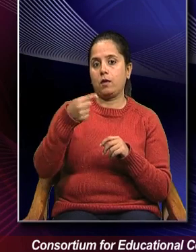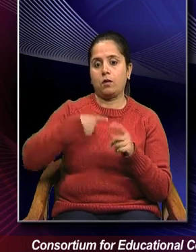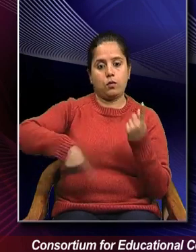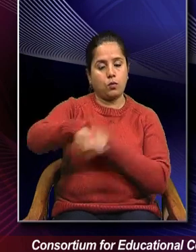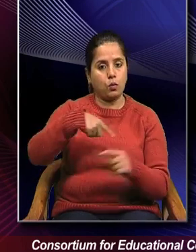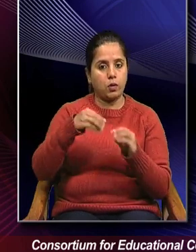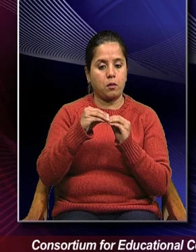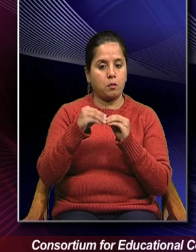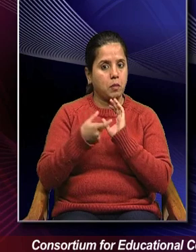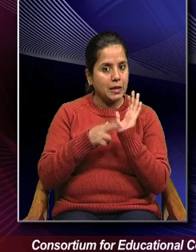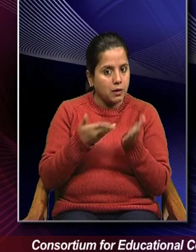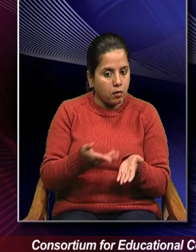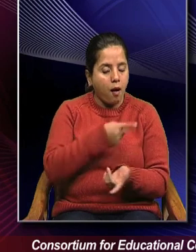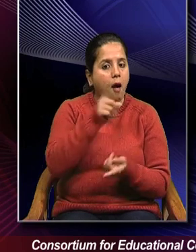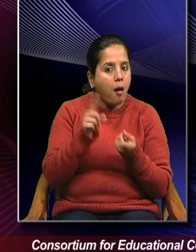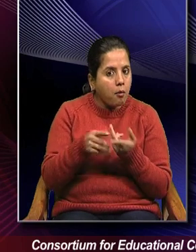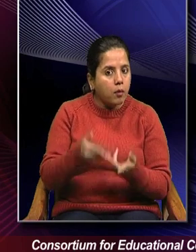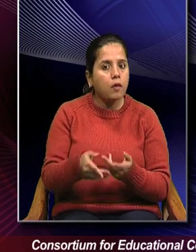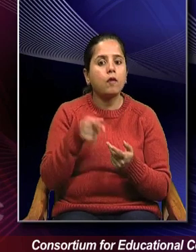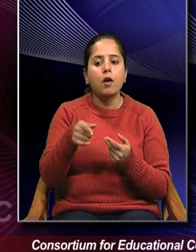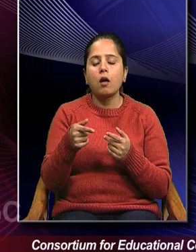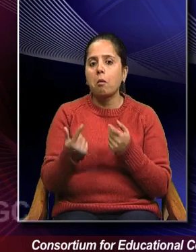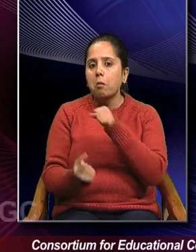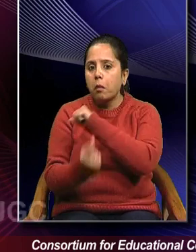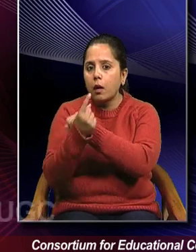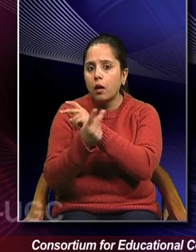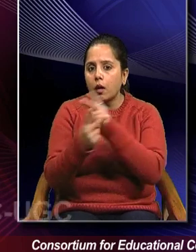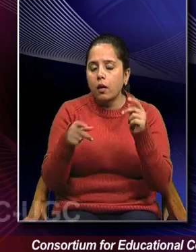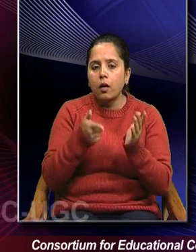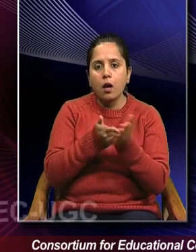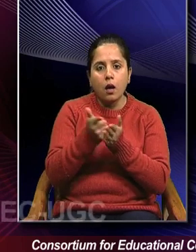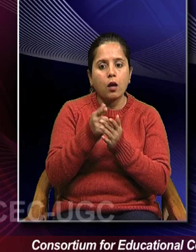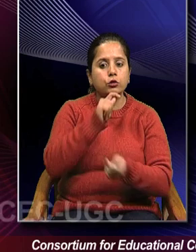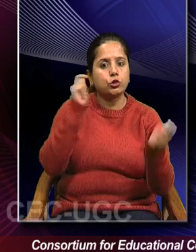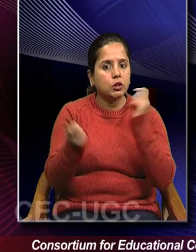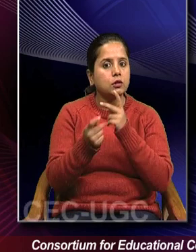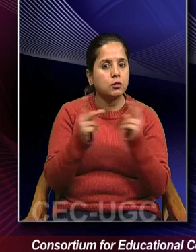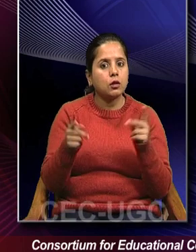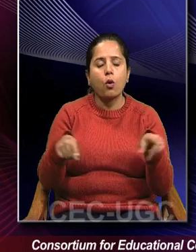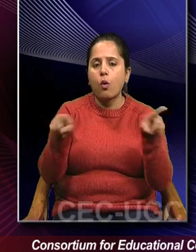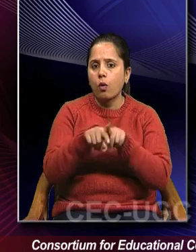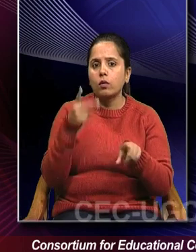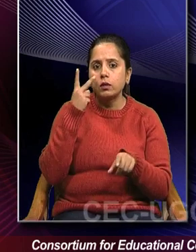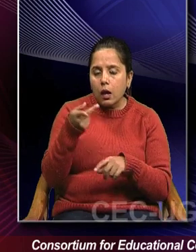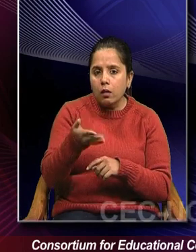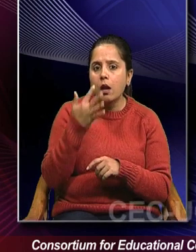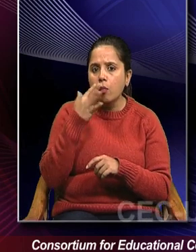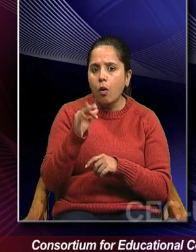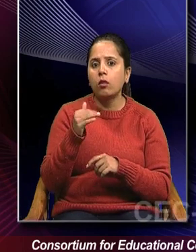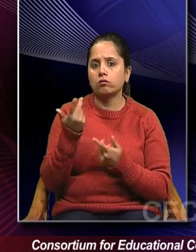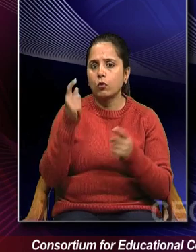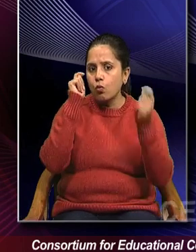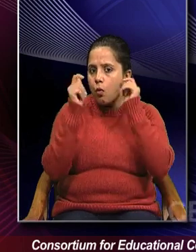in Britain, and the emergence of the agricultural revolution also played an important role